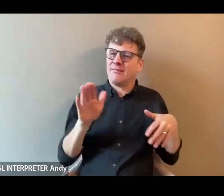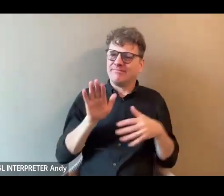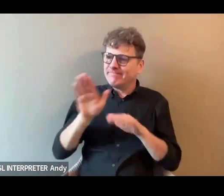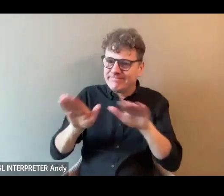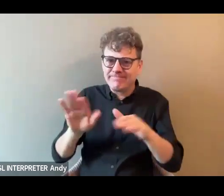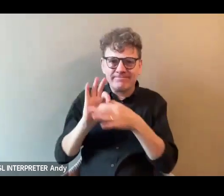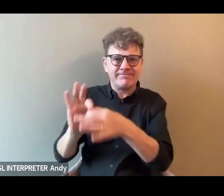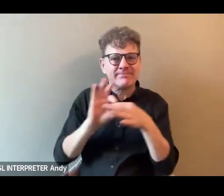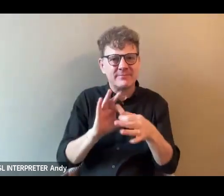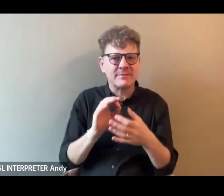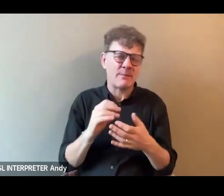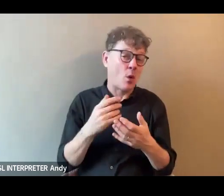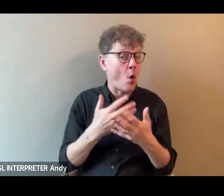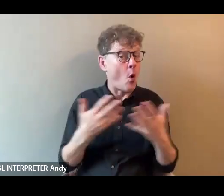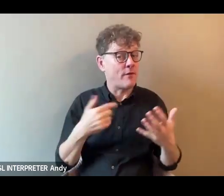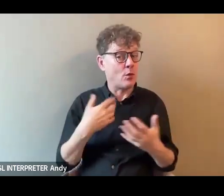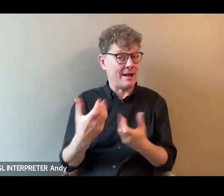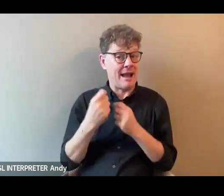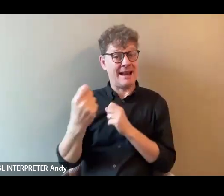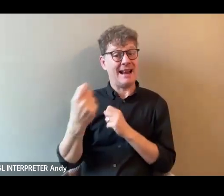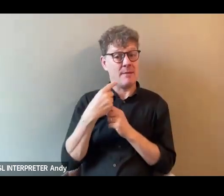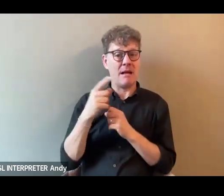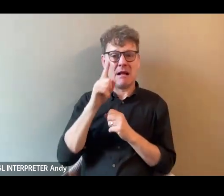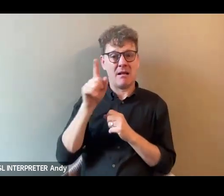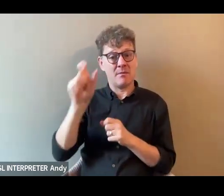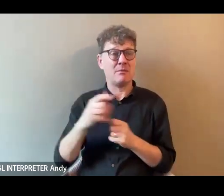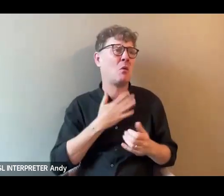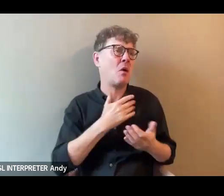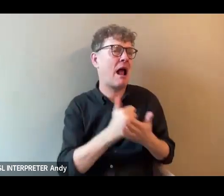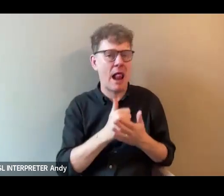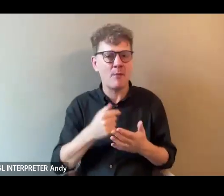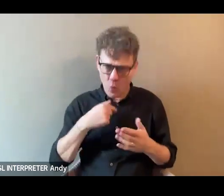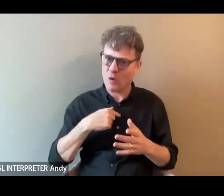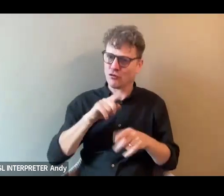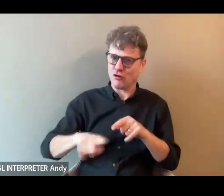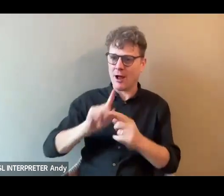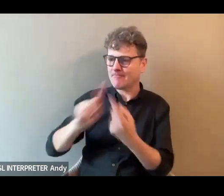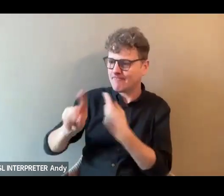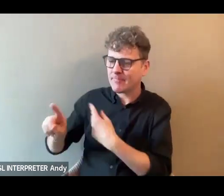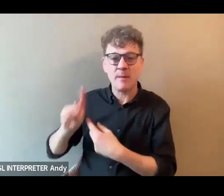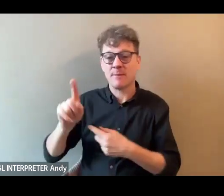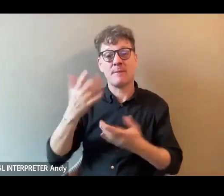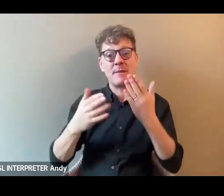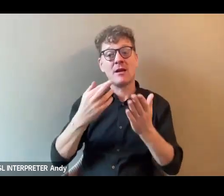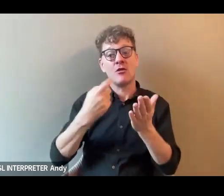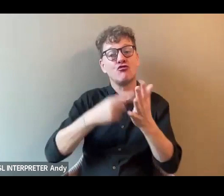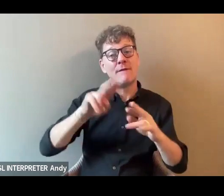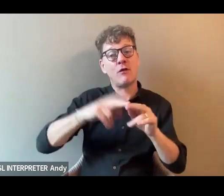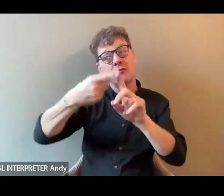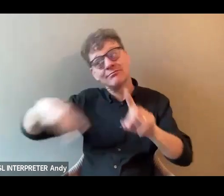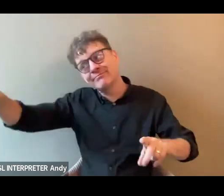help. And we quite often get emails from people just asking us for help, and we do the best that we can. But it might be about referring people to other